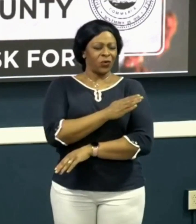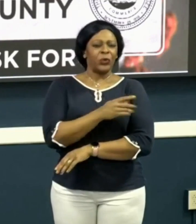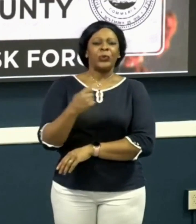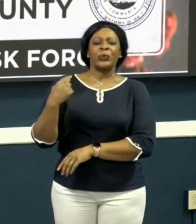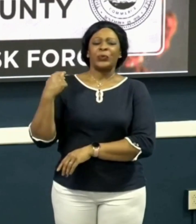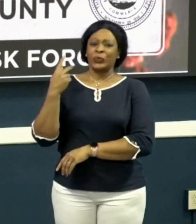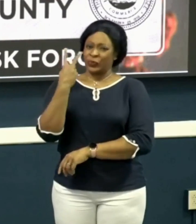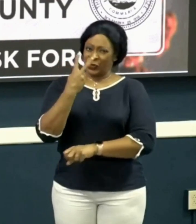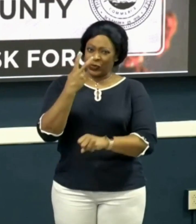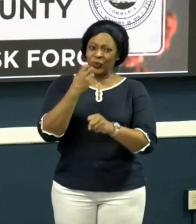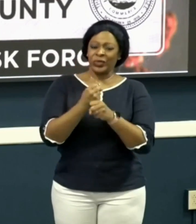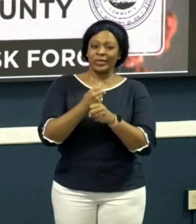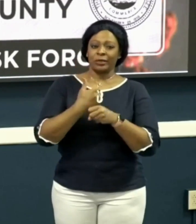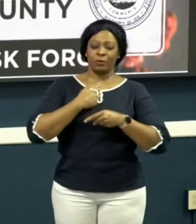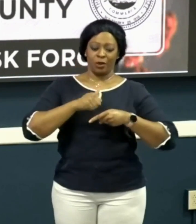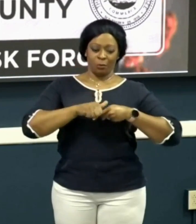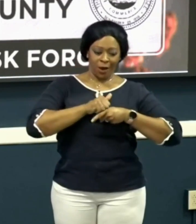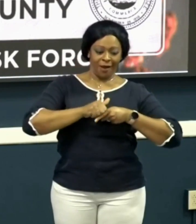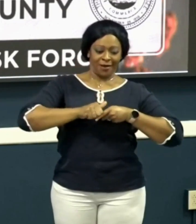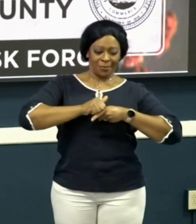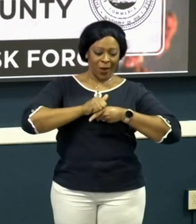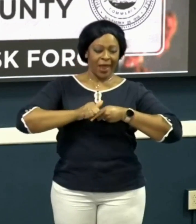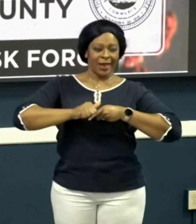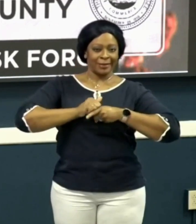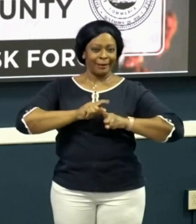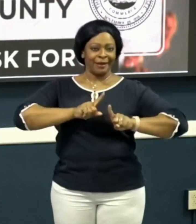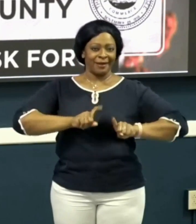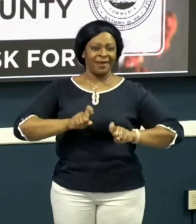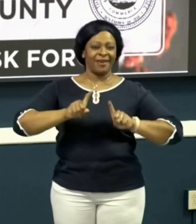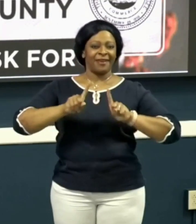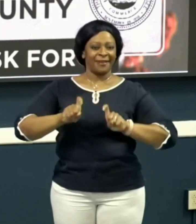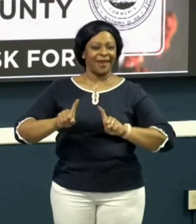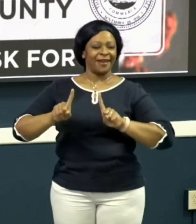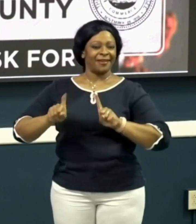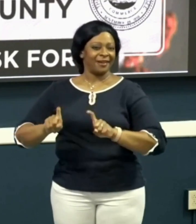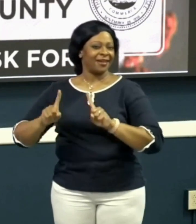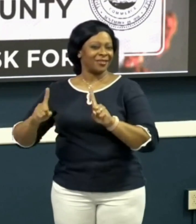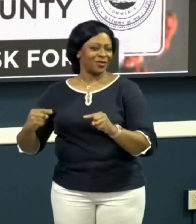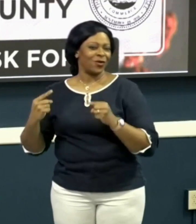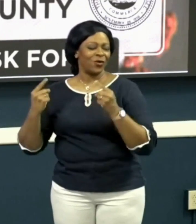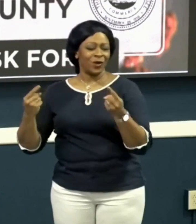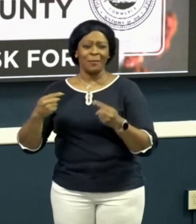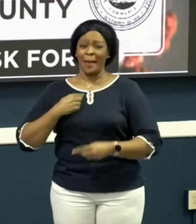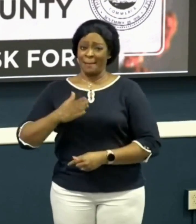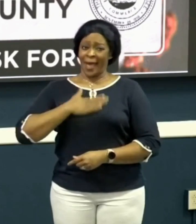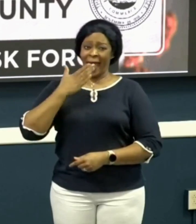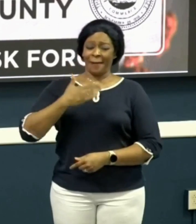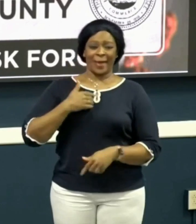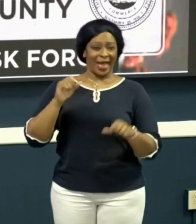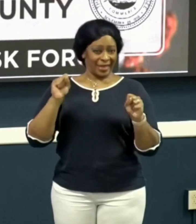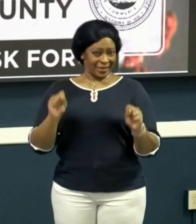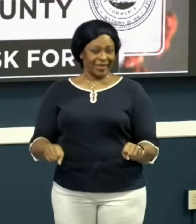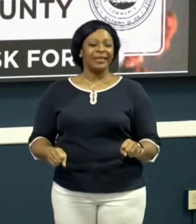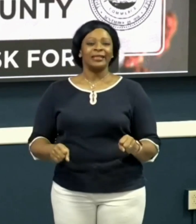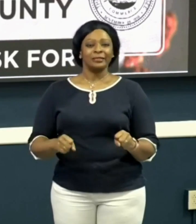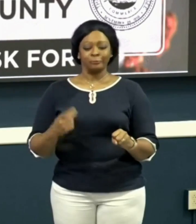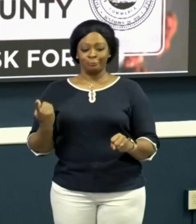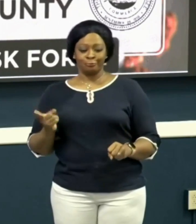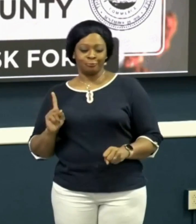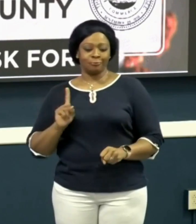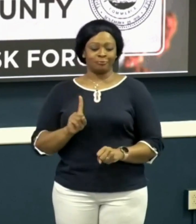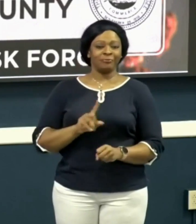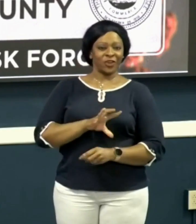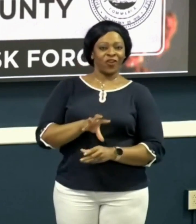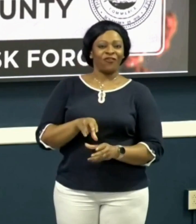we've had 2 years of practice with this. I just am glad that I was able to step into this